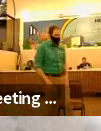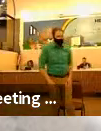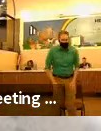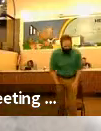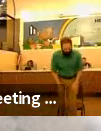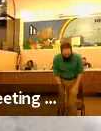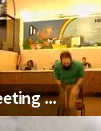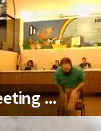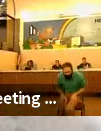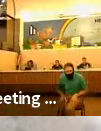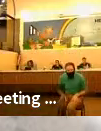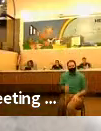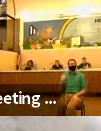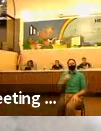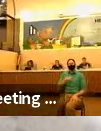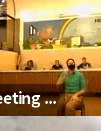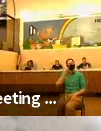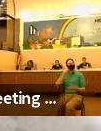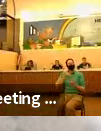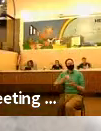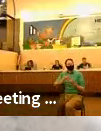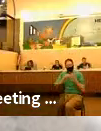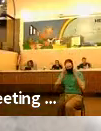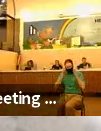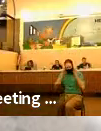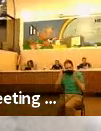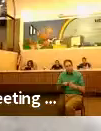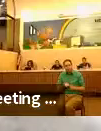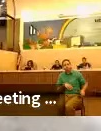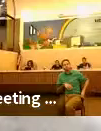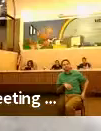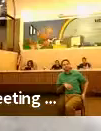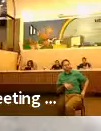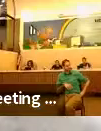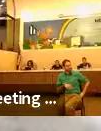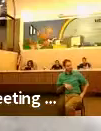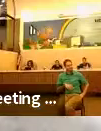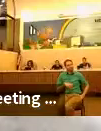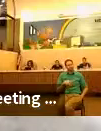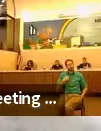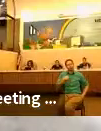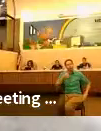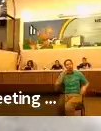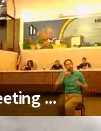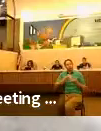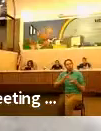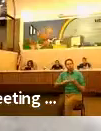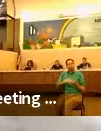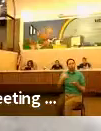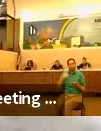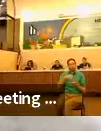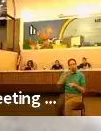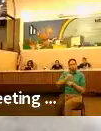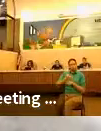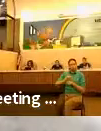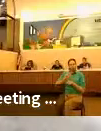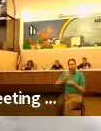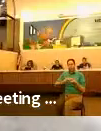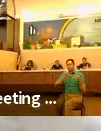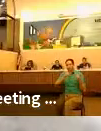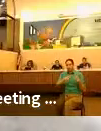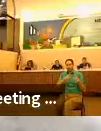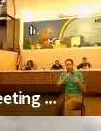now. Let's work on that pond. Obviously the existing pond's already there, but this new